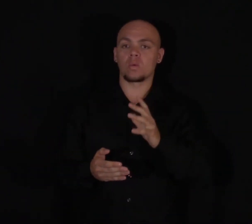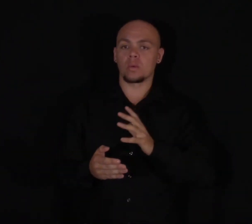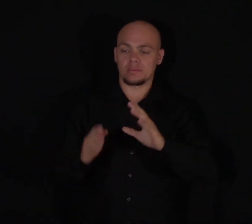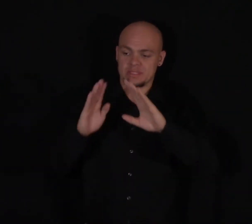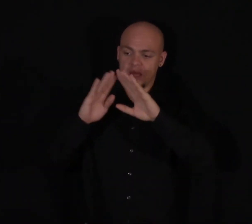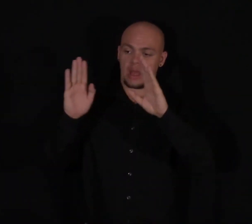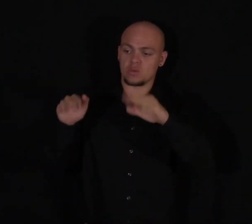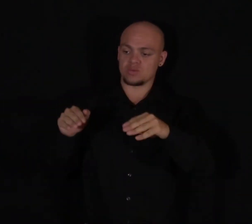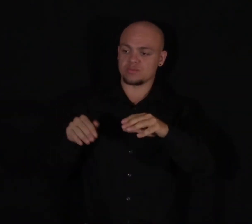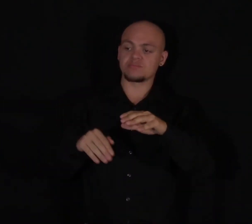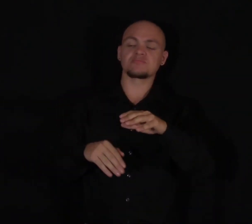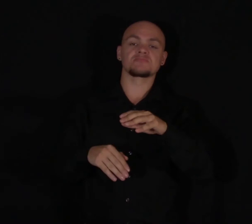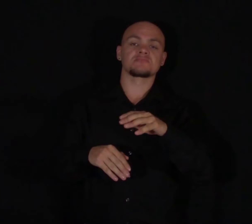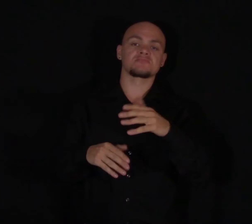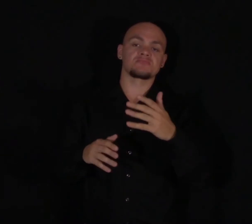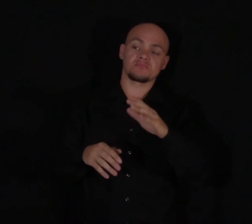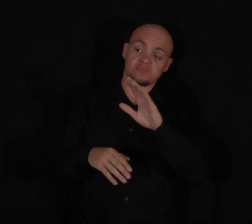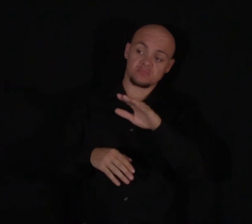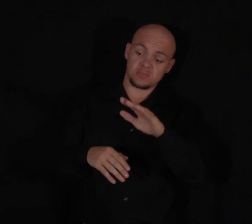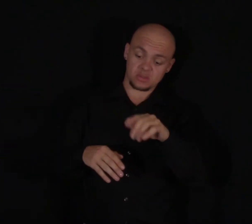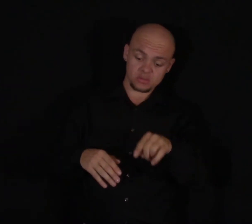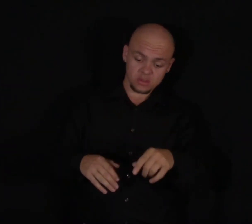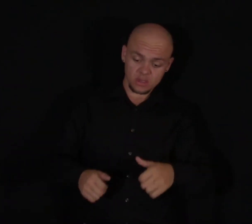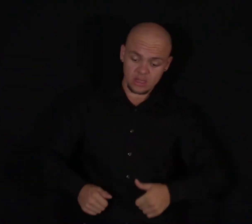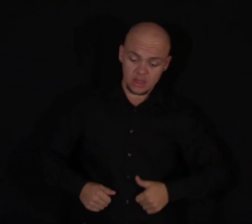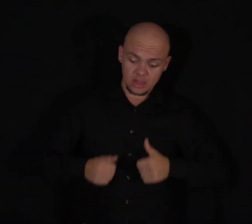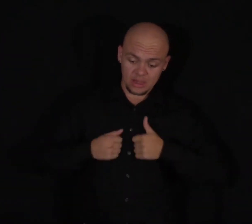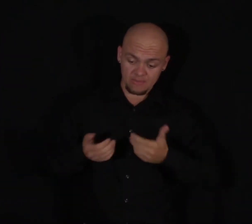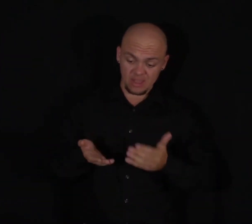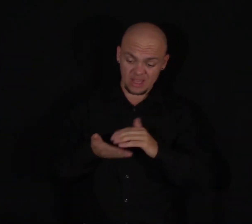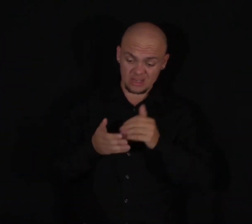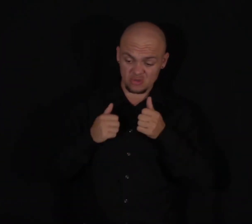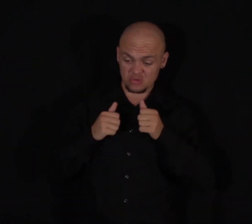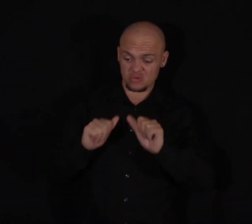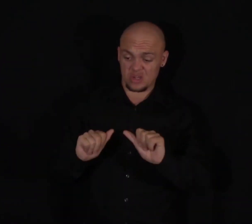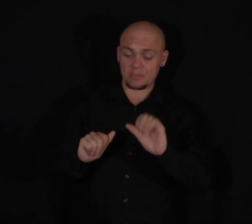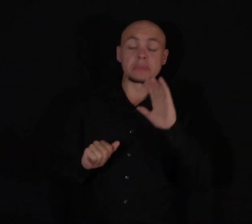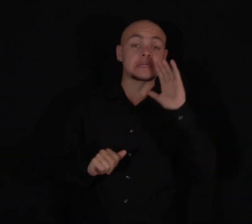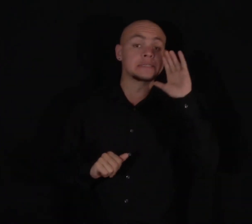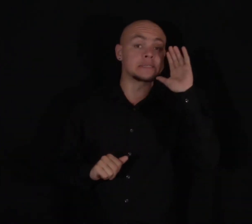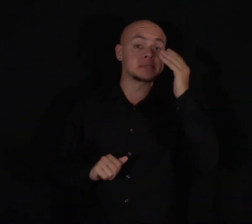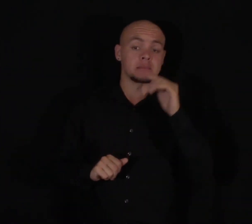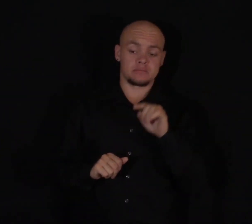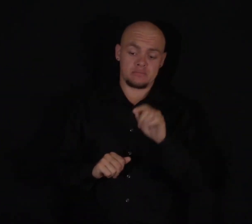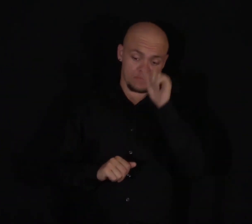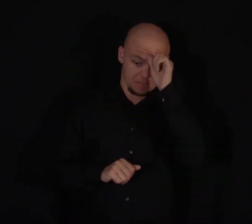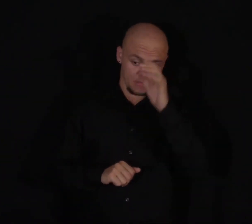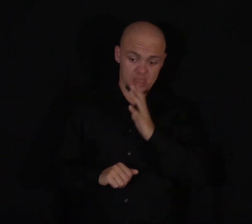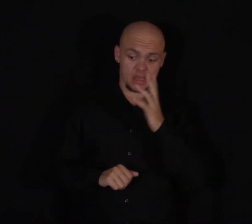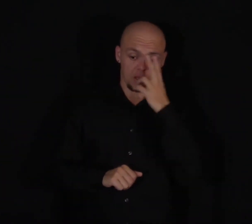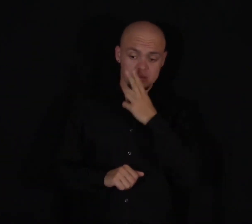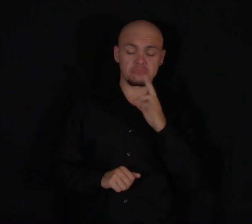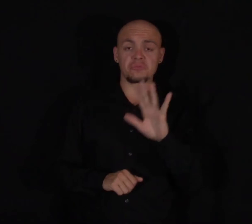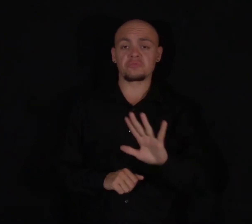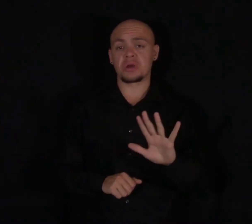endeavoured, but in vain, to restore it to life. It appeared to be a handsome young man, about 25 years of